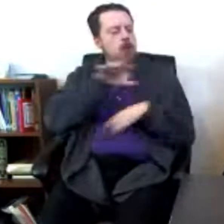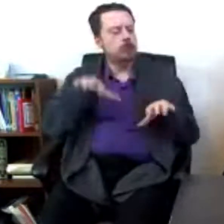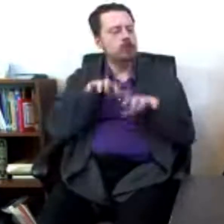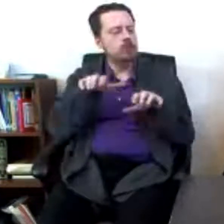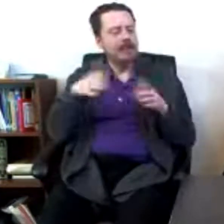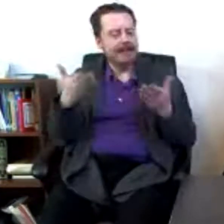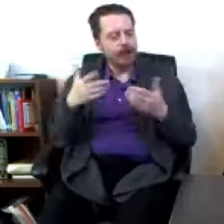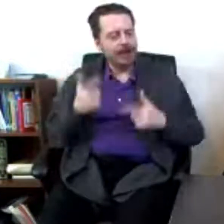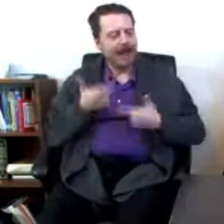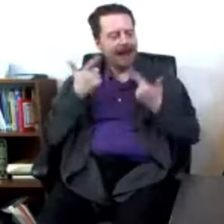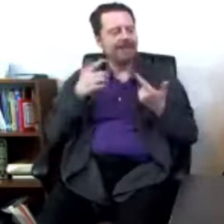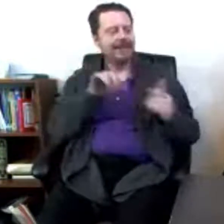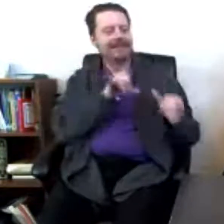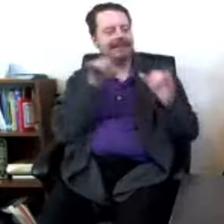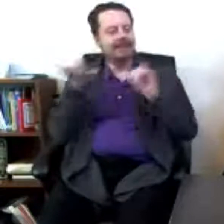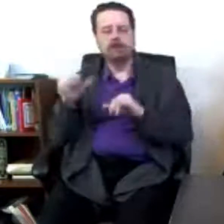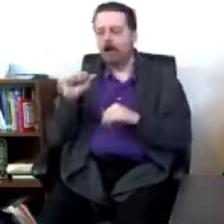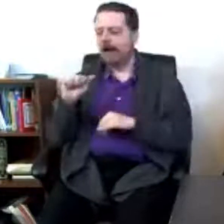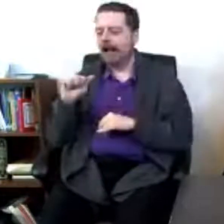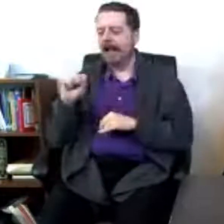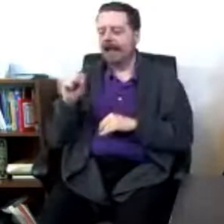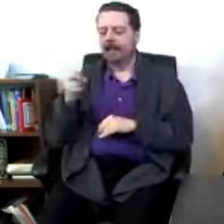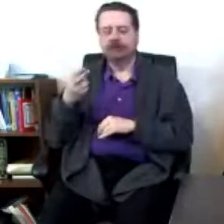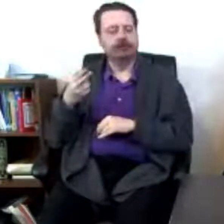are similar to some ash.